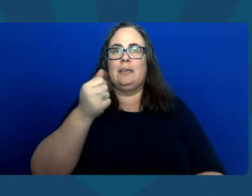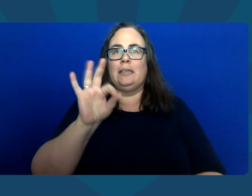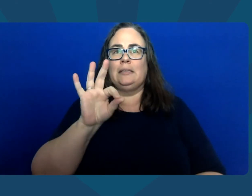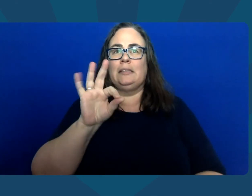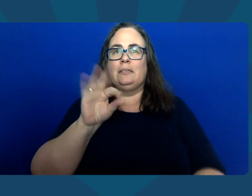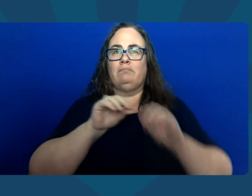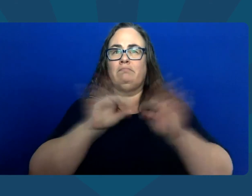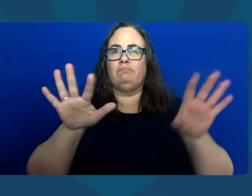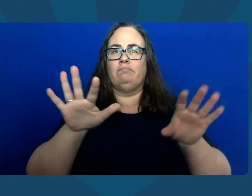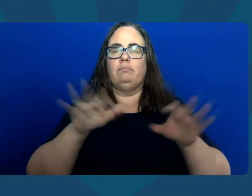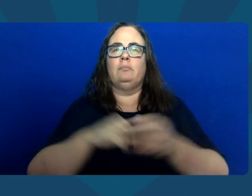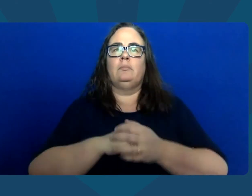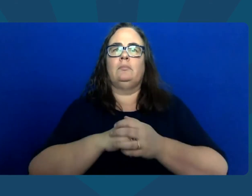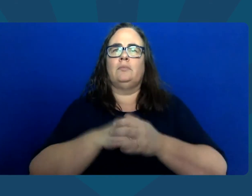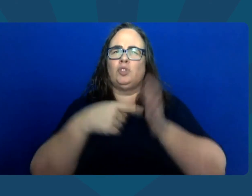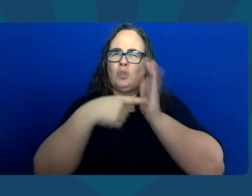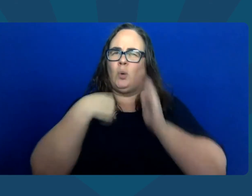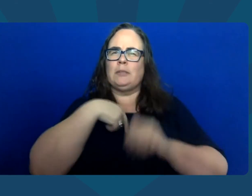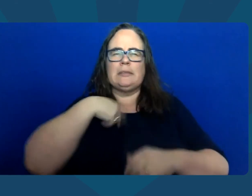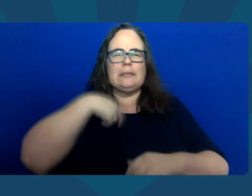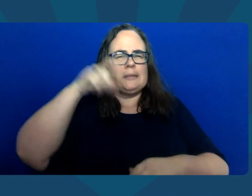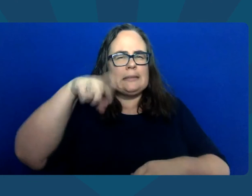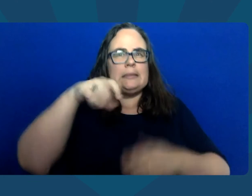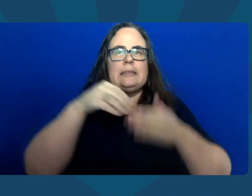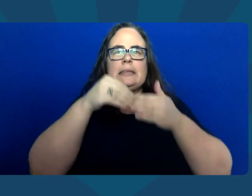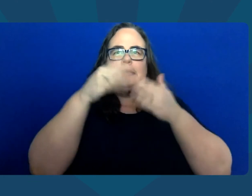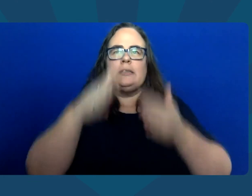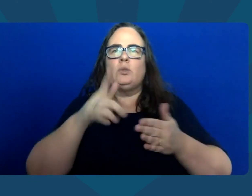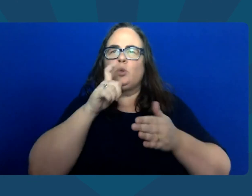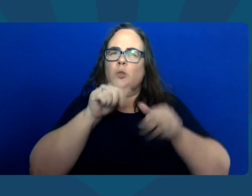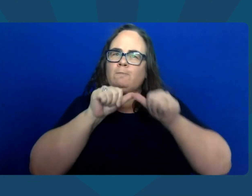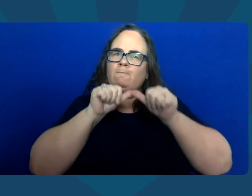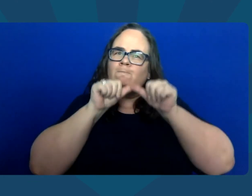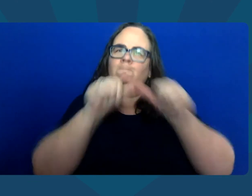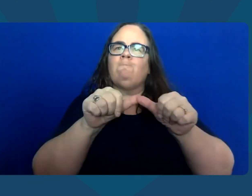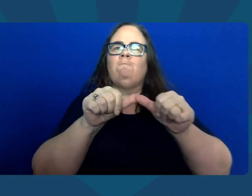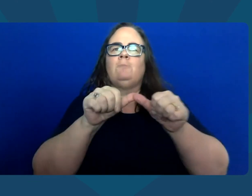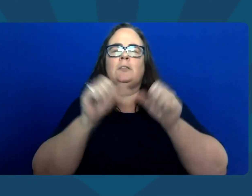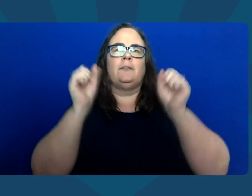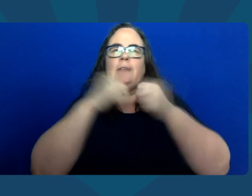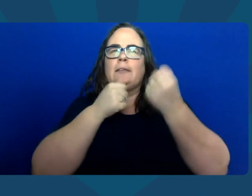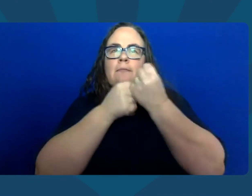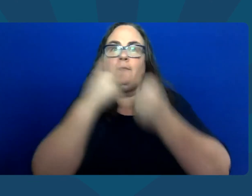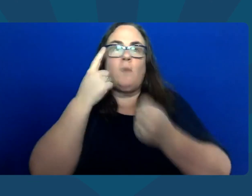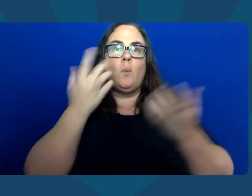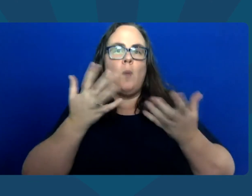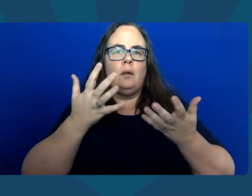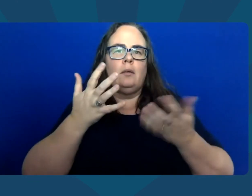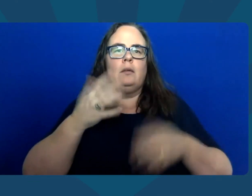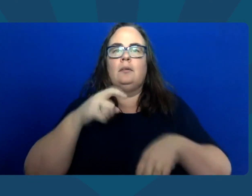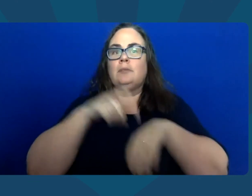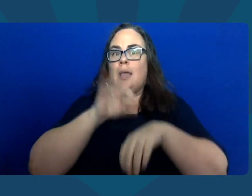unacceptable. Recently, the COVID-19 pandemic showed why we need a leader who